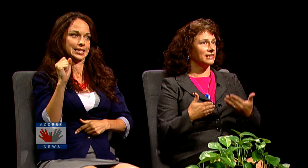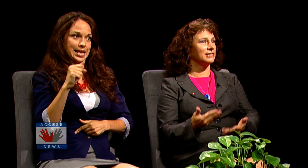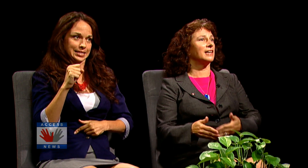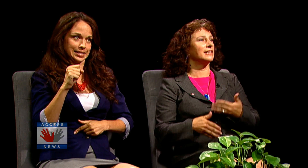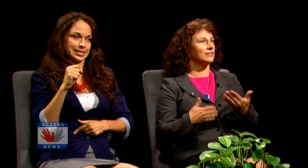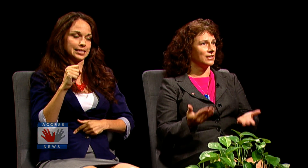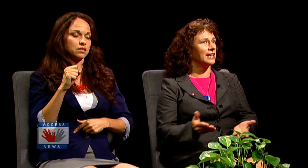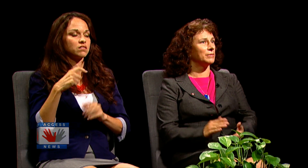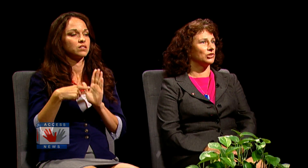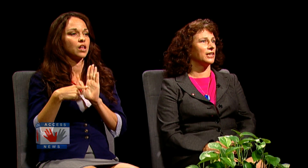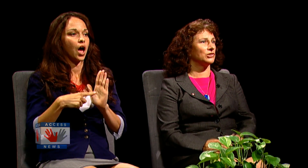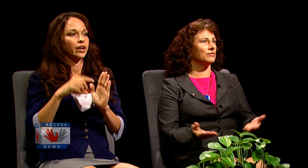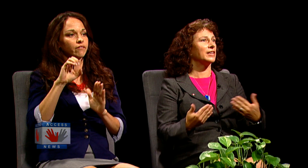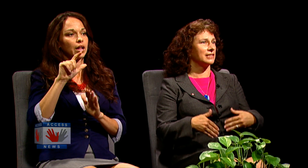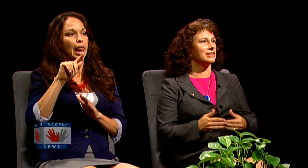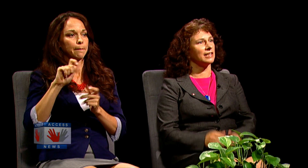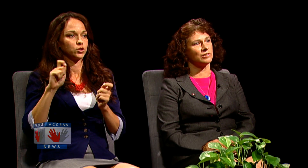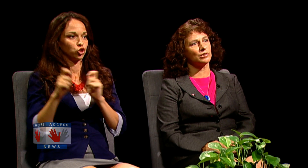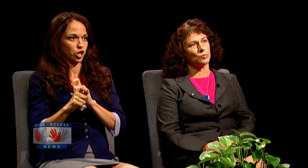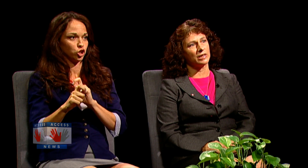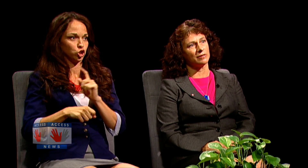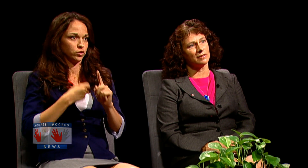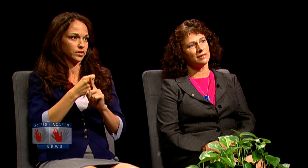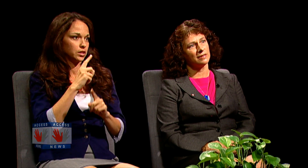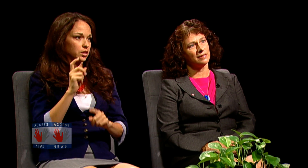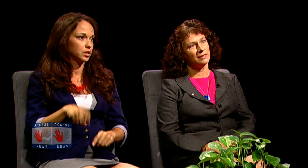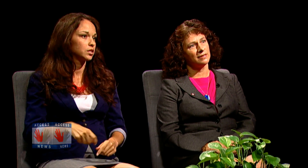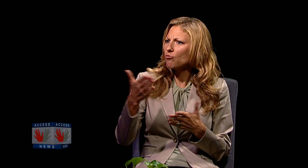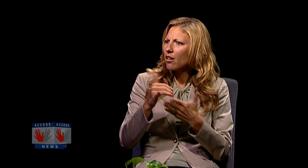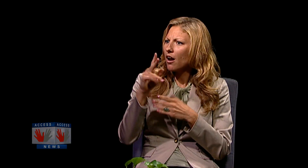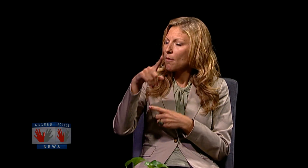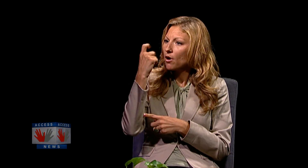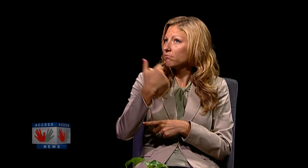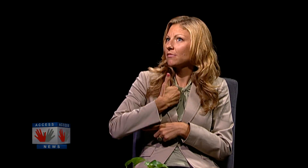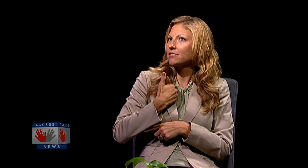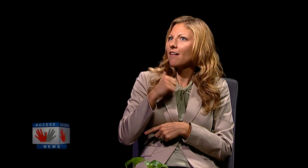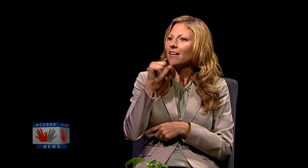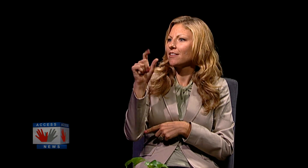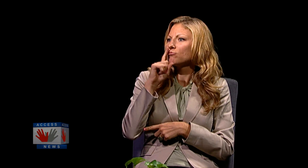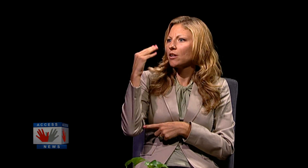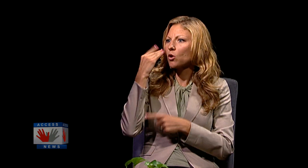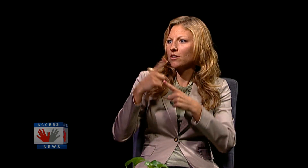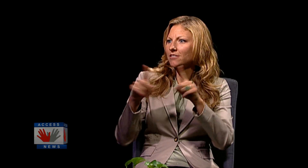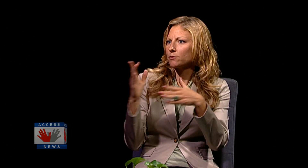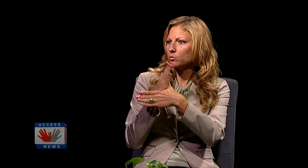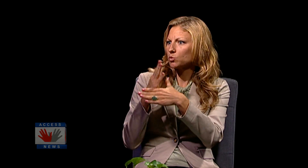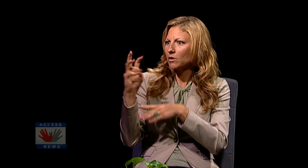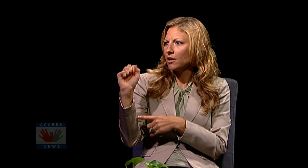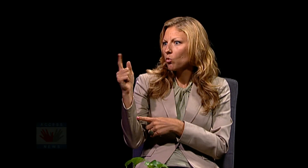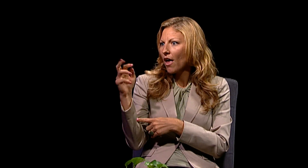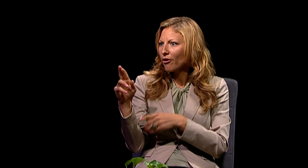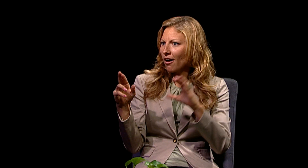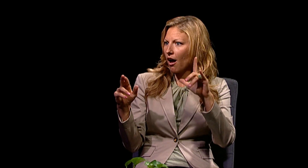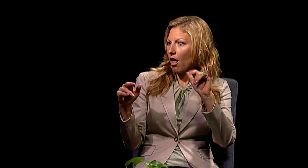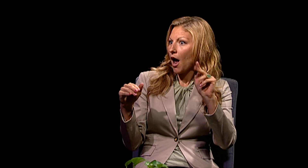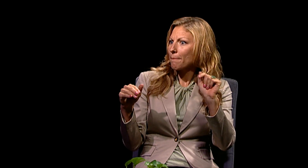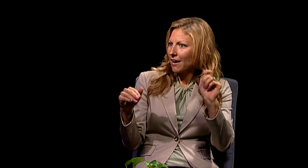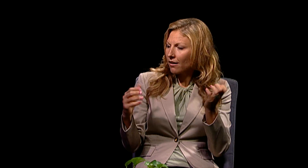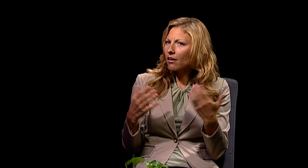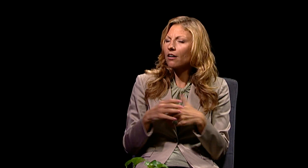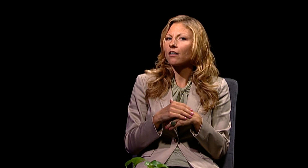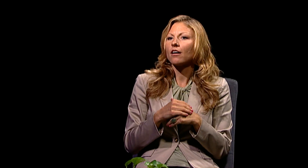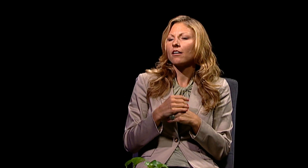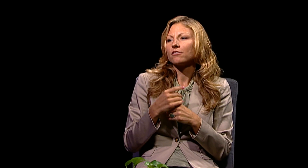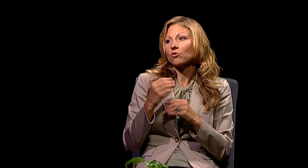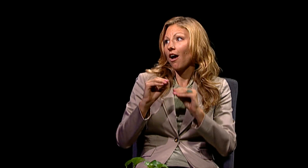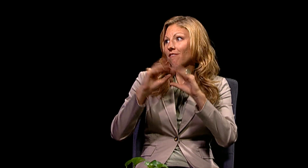we're seeing a sign of climate change affecting Texas weather. I really am glad that you brought that up, because I didn't know the difference between